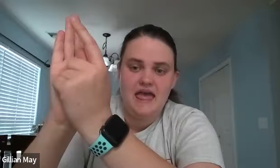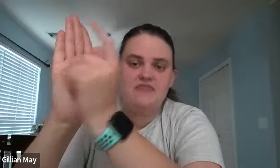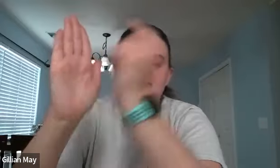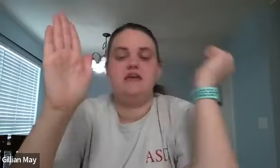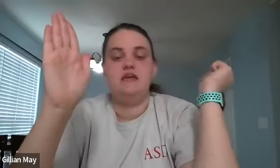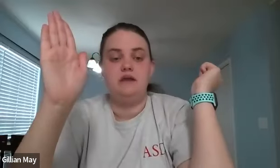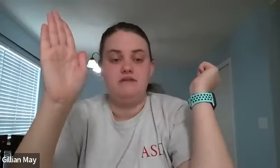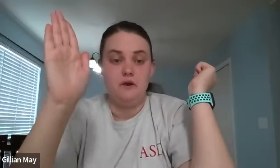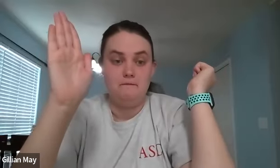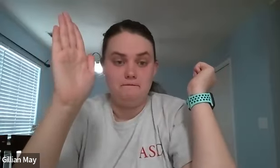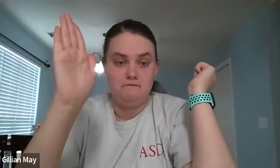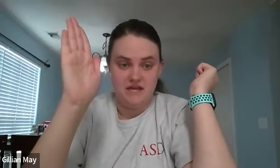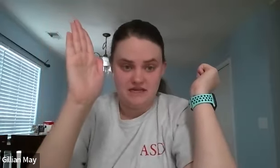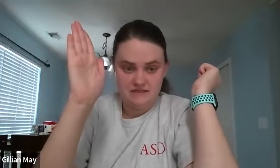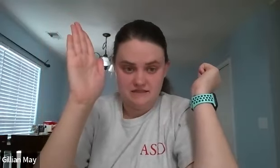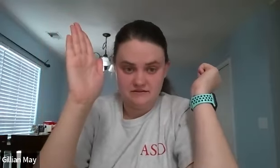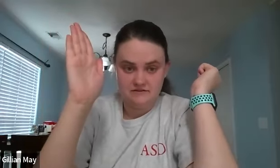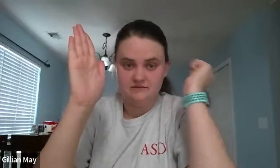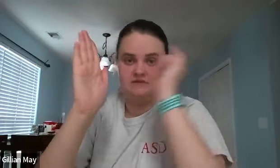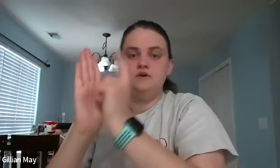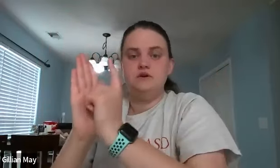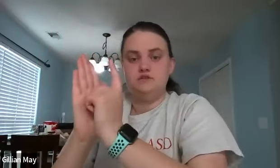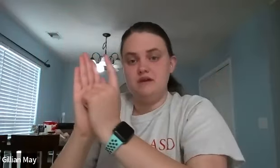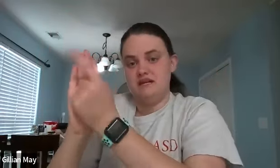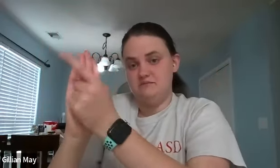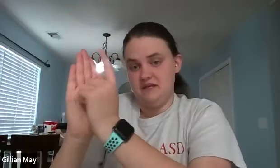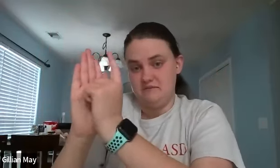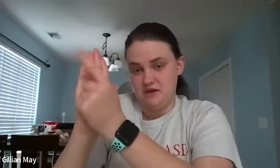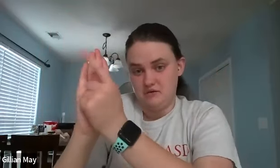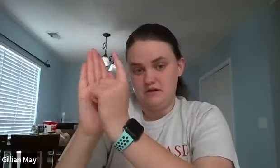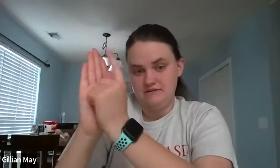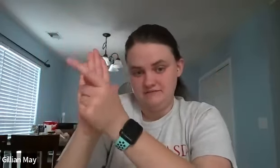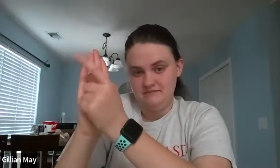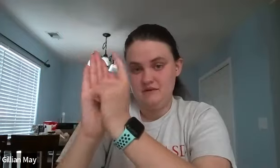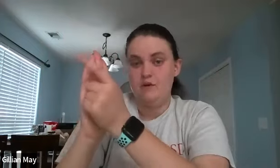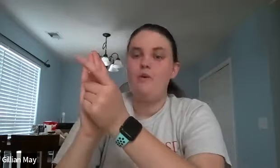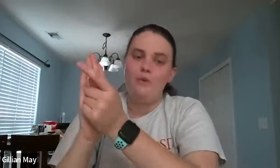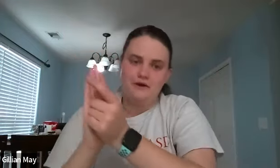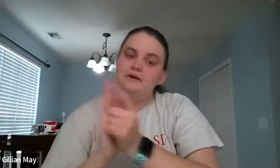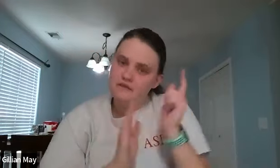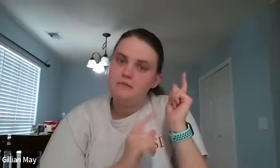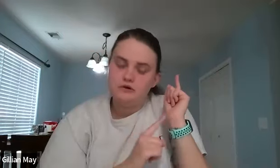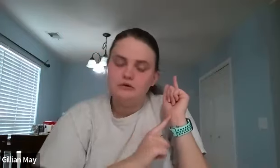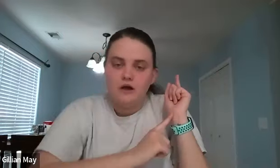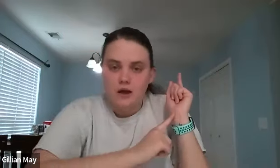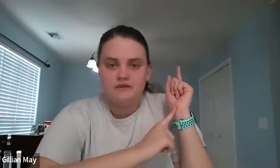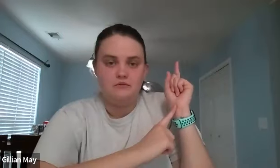And then we have our minute. So minute can be the bigger one or the more commonly